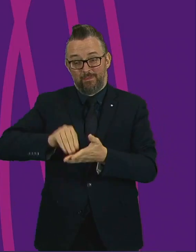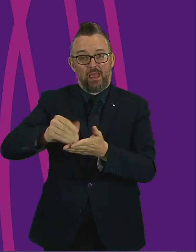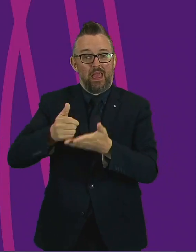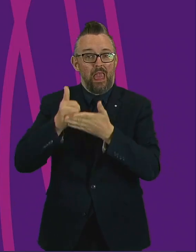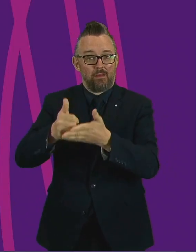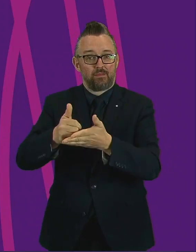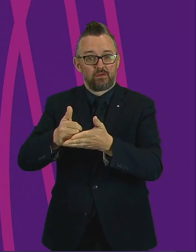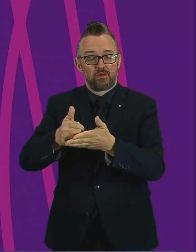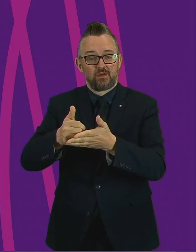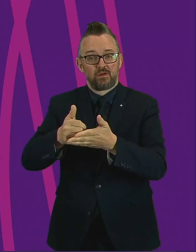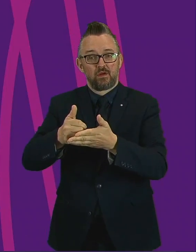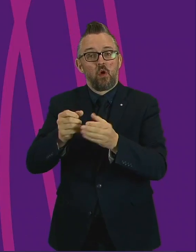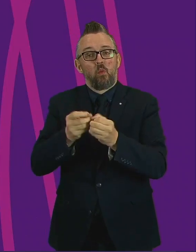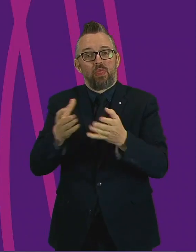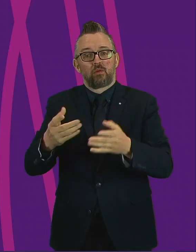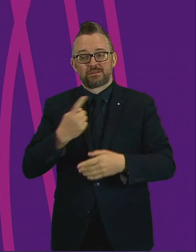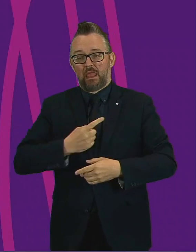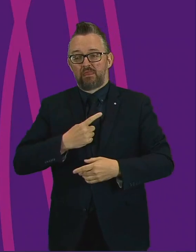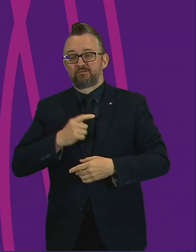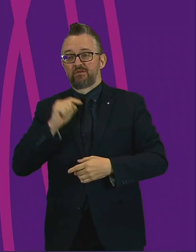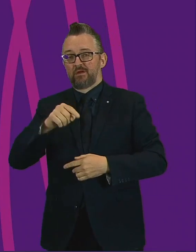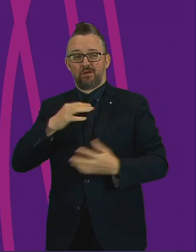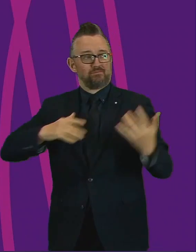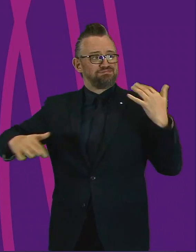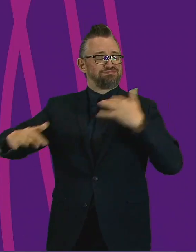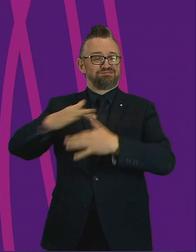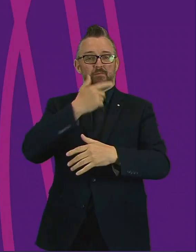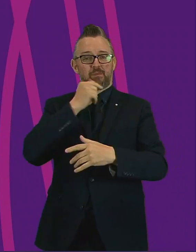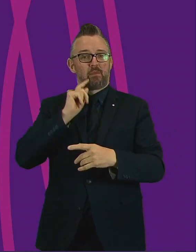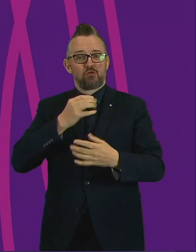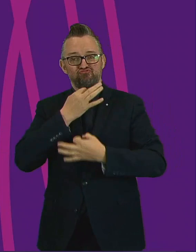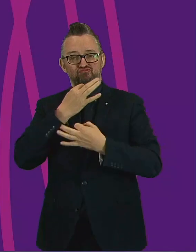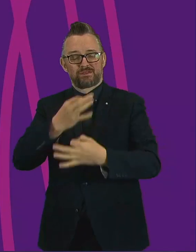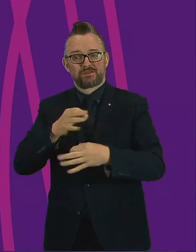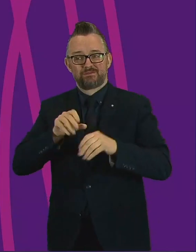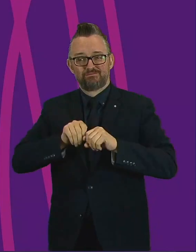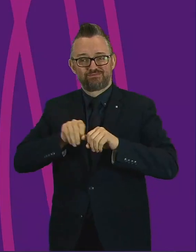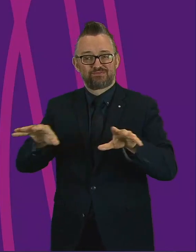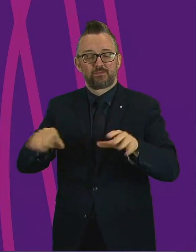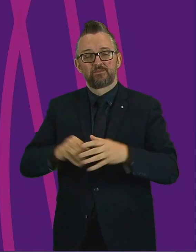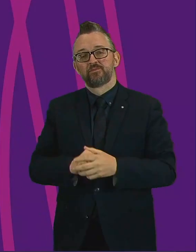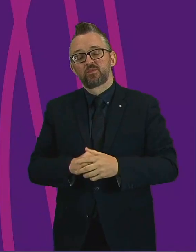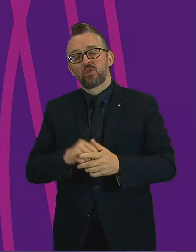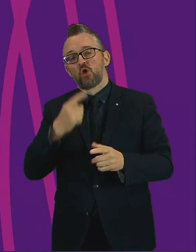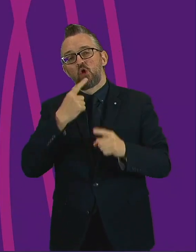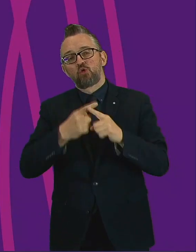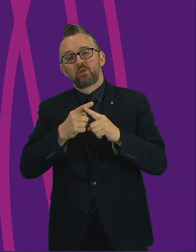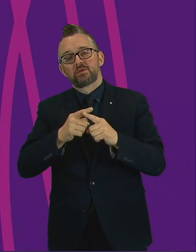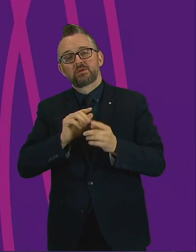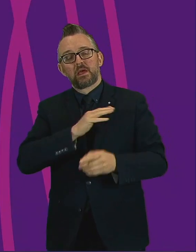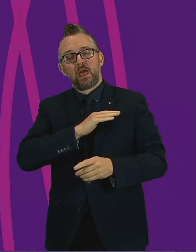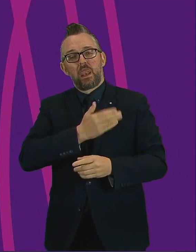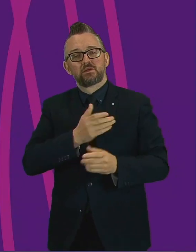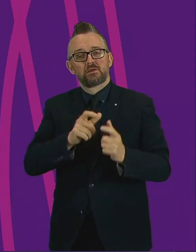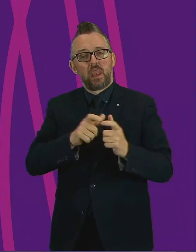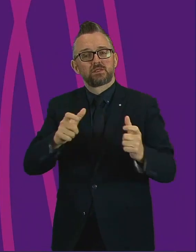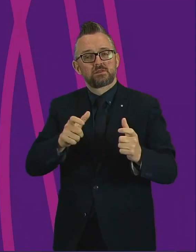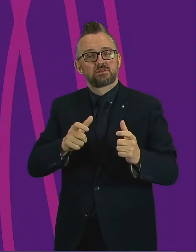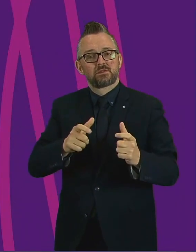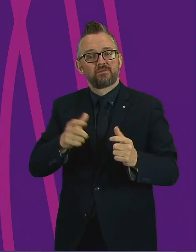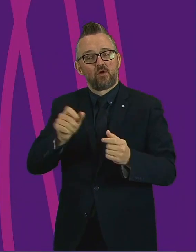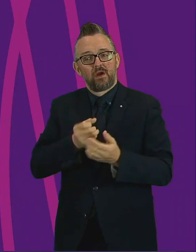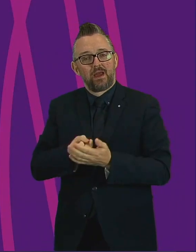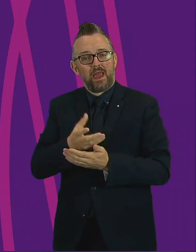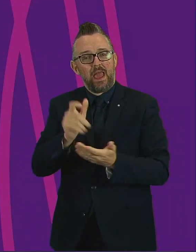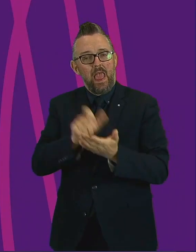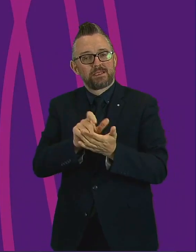and make a difference without putting themselves at risk. So I would certainly echo that. The point about export licences, I certainly agree with the sentiment of that, and we will